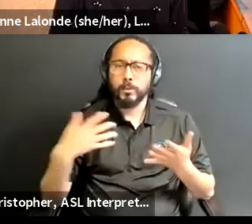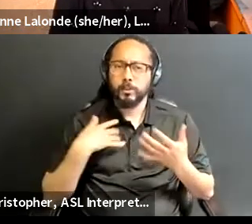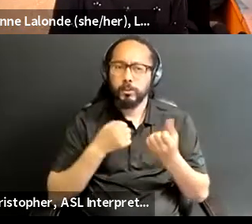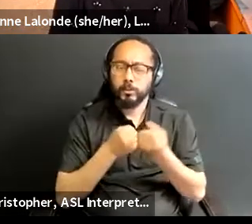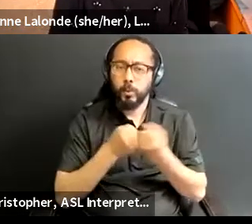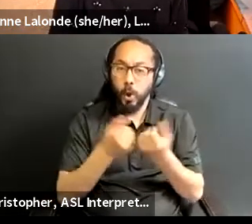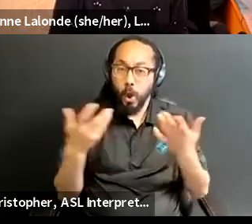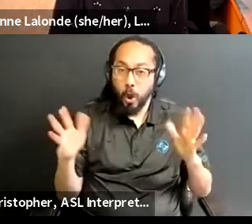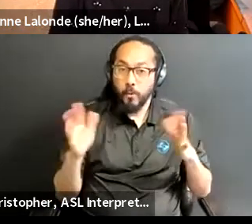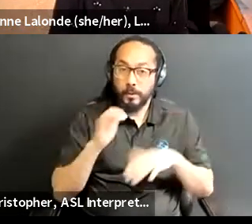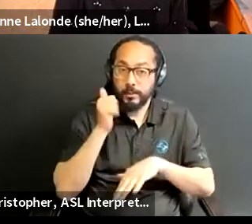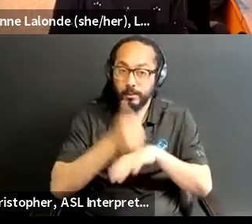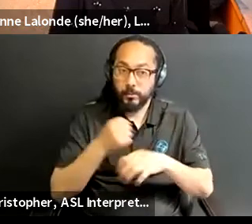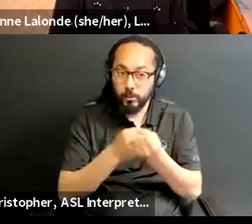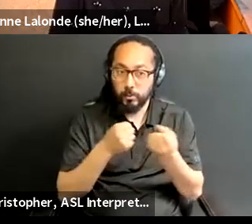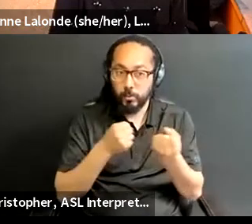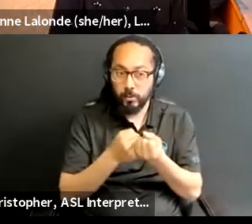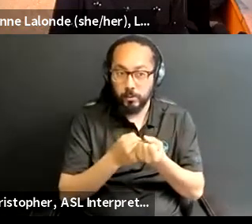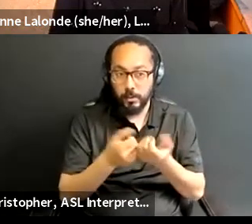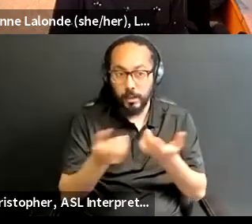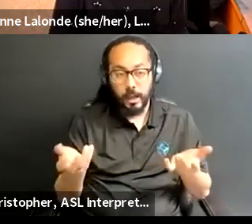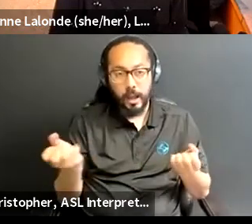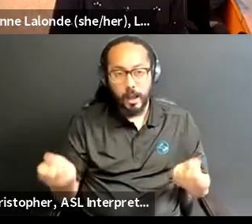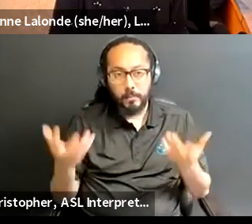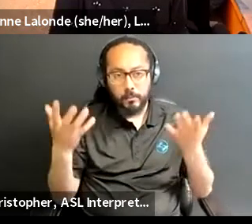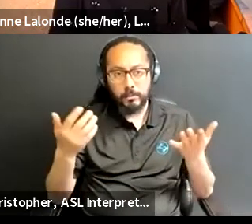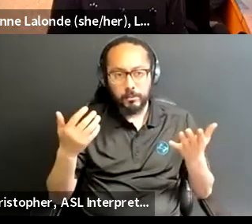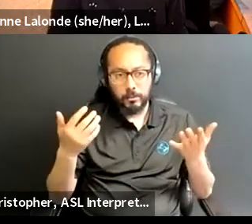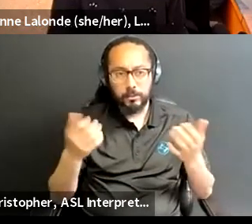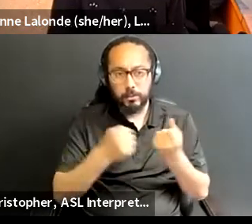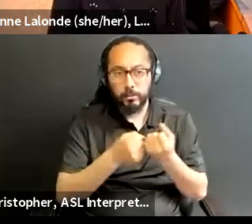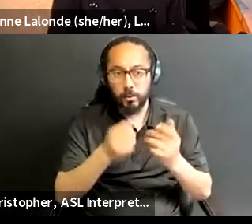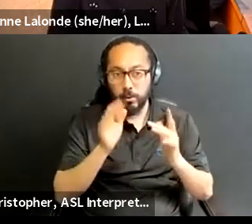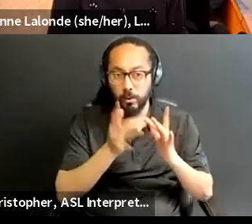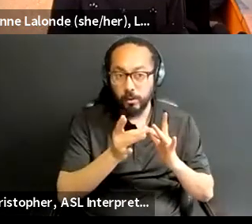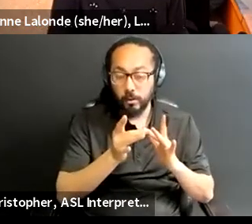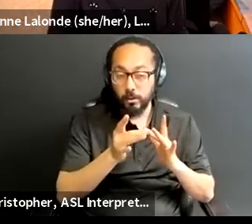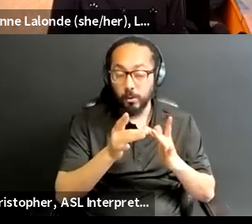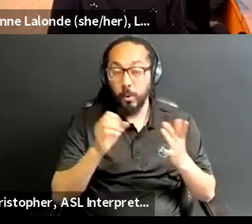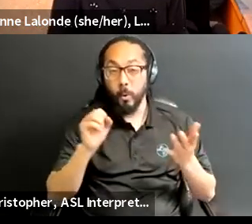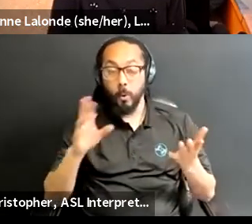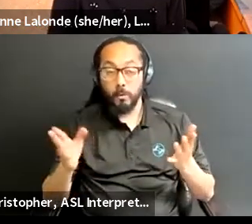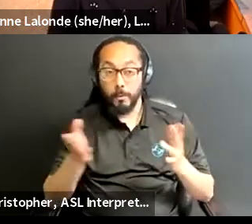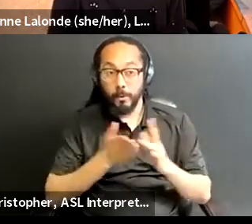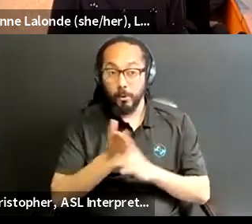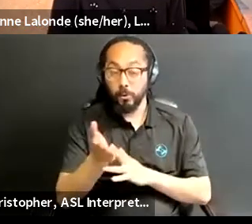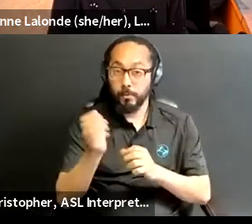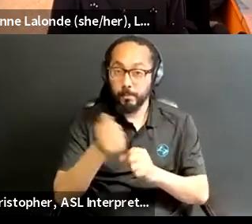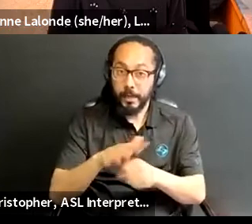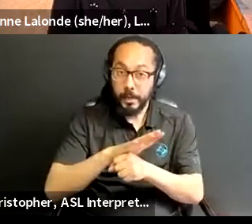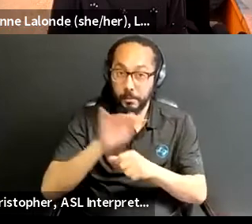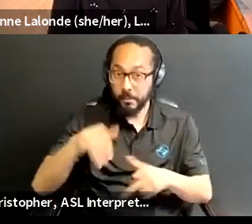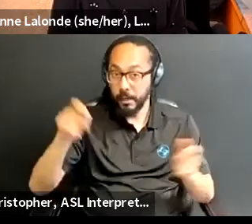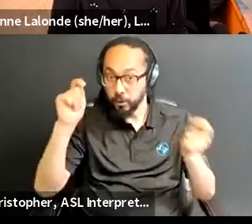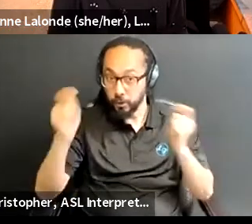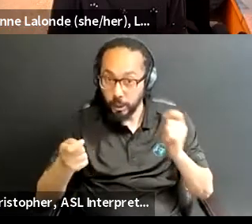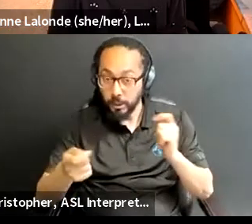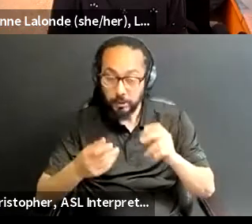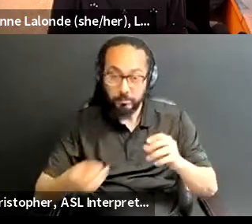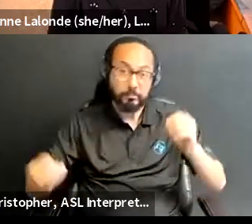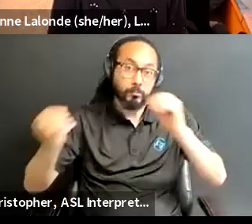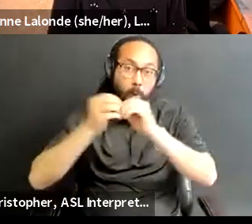supports? To what extent are they online? And maybe during the pandemic that has changed somewhat,